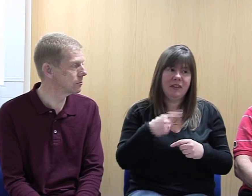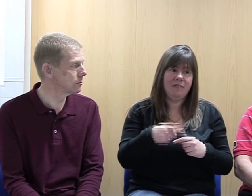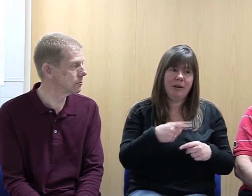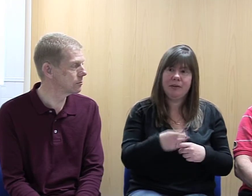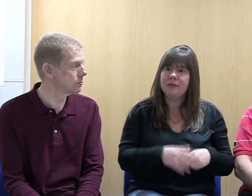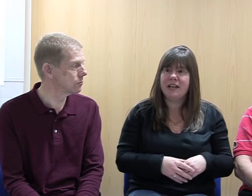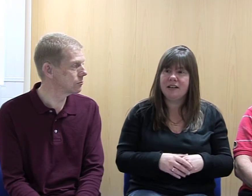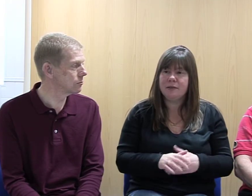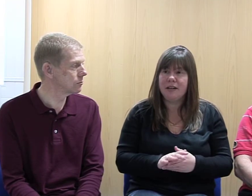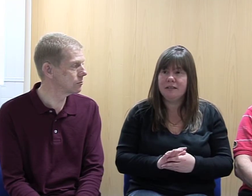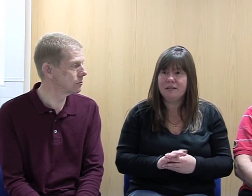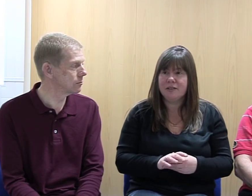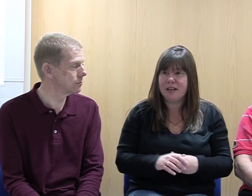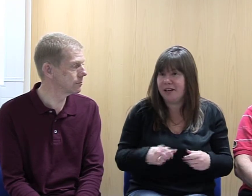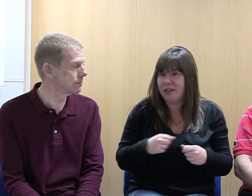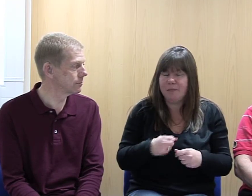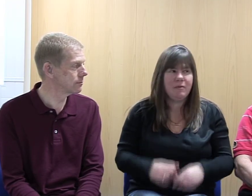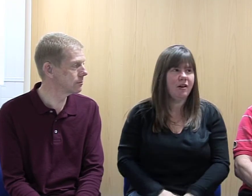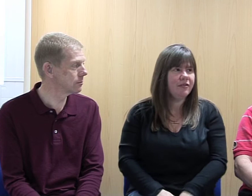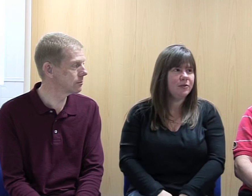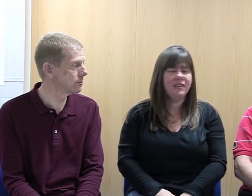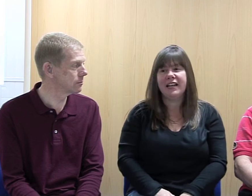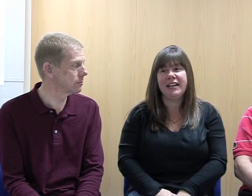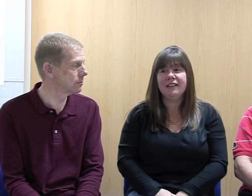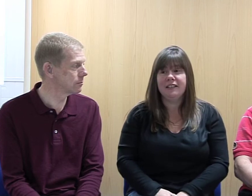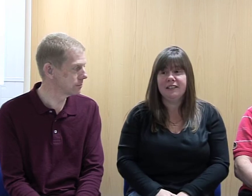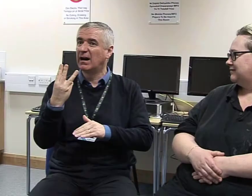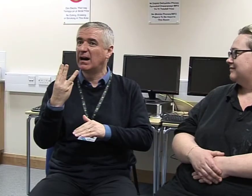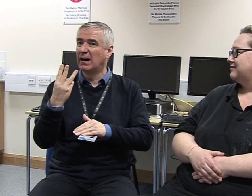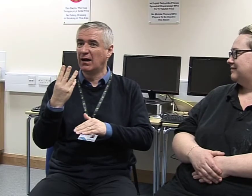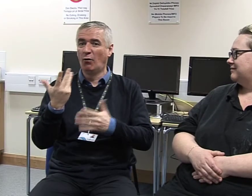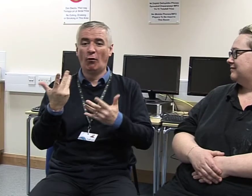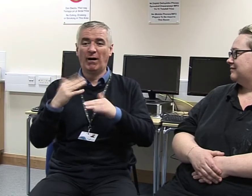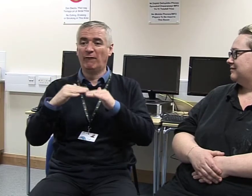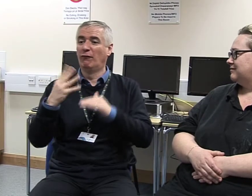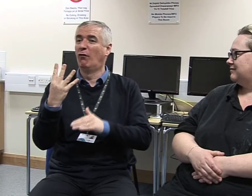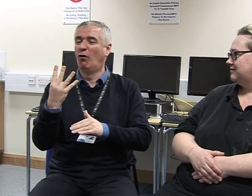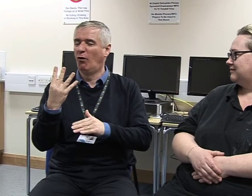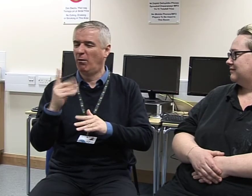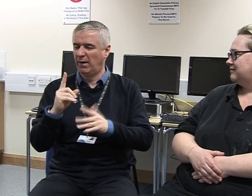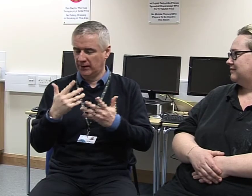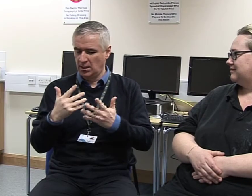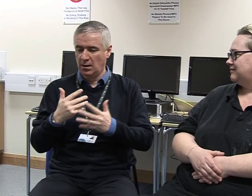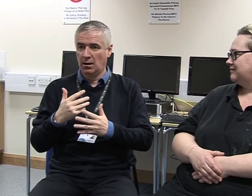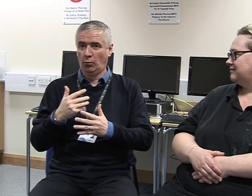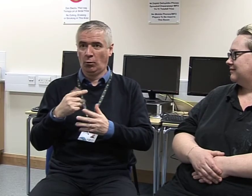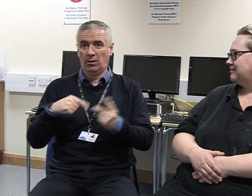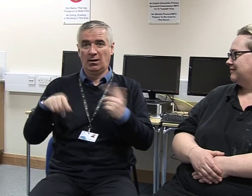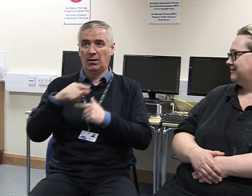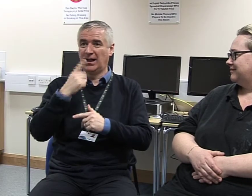deaf people who attend it as well. So it gives you a little bit more confidence with your signing. I mean, a lot of the students now have achieved sign